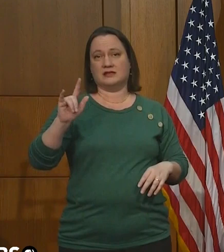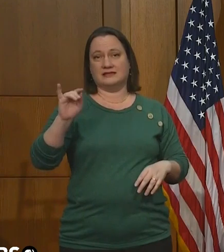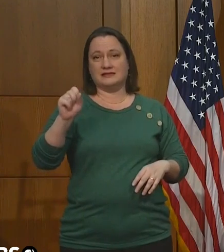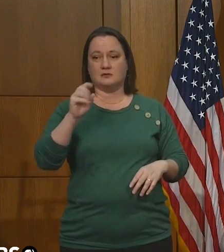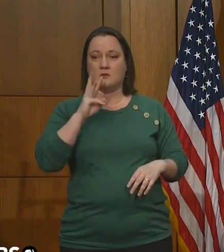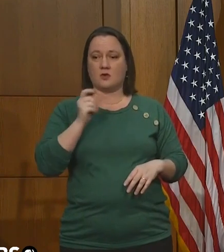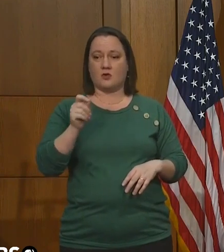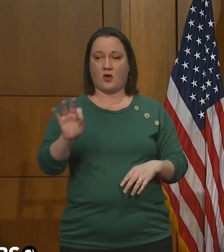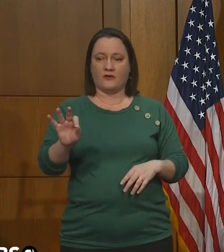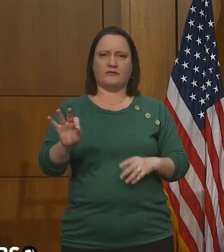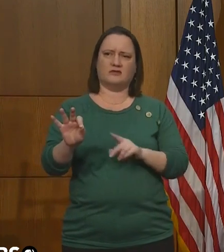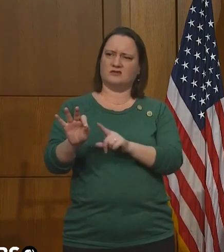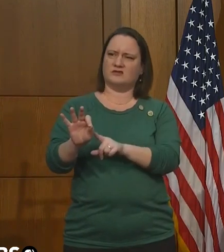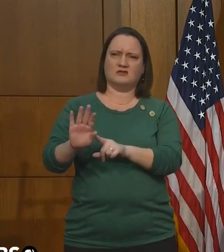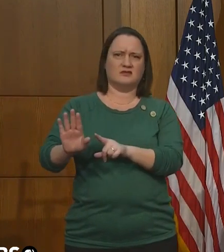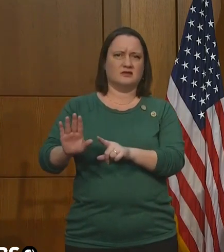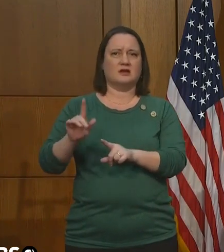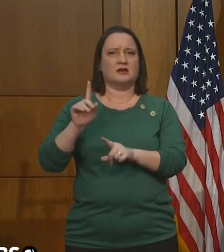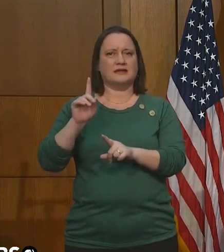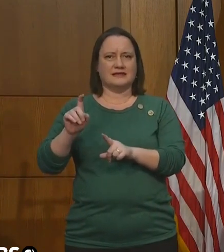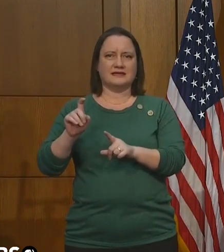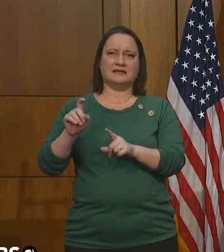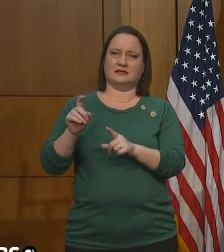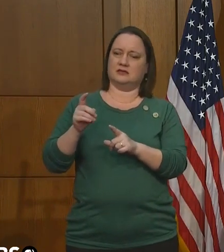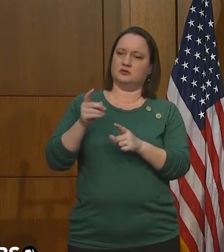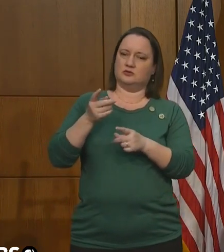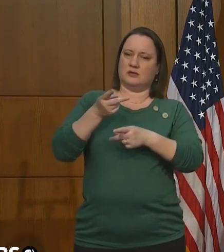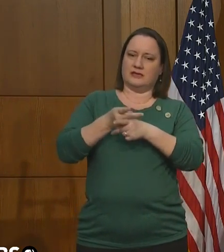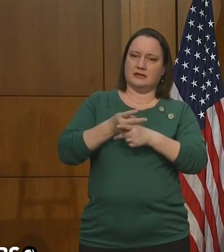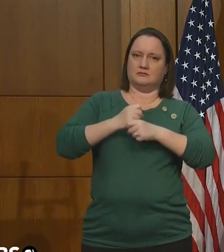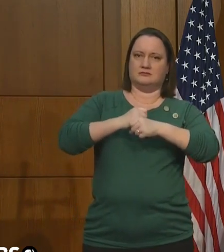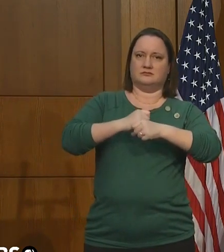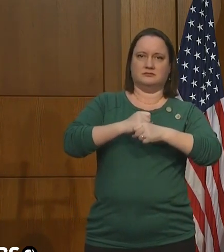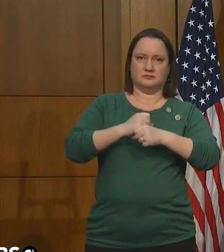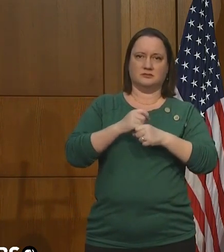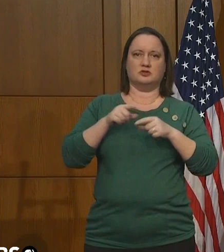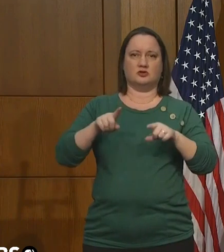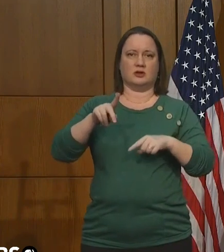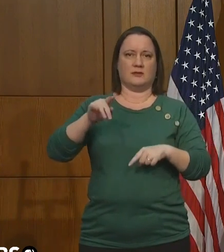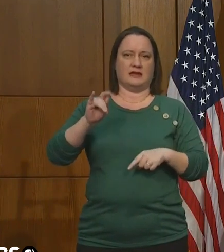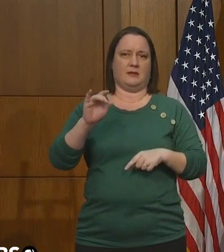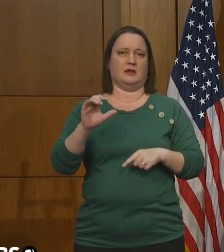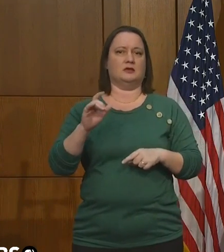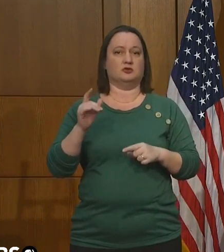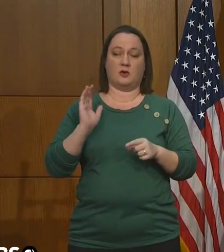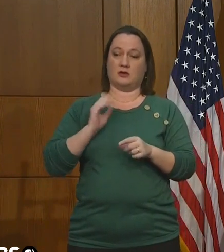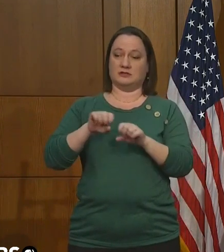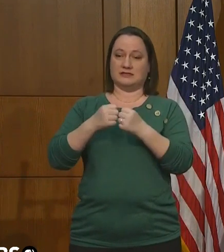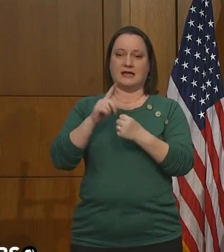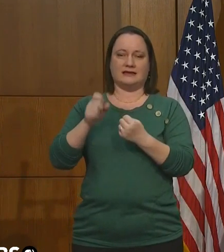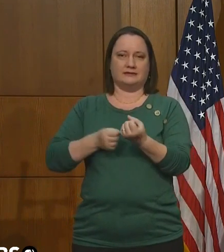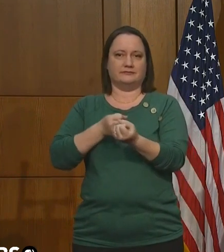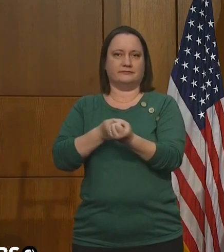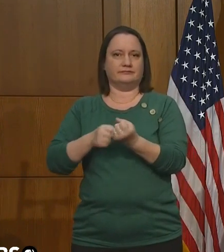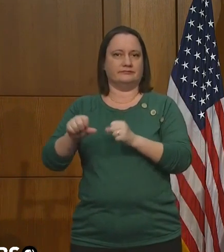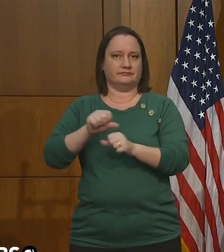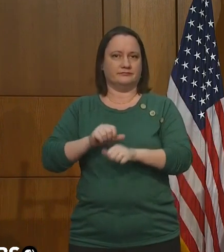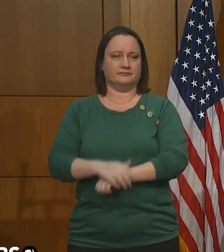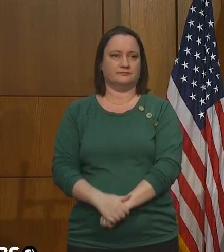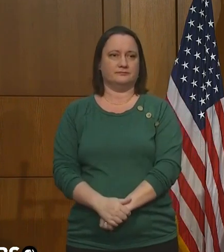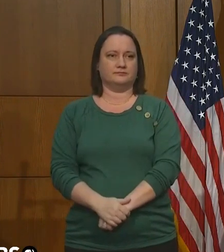all as a society need to come together to figure out how to do that. From the other side of things, I've heard landlord groups